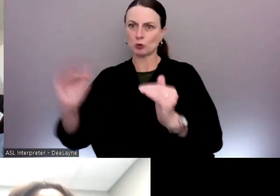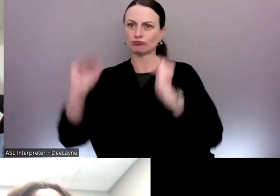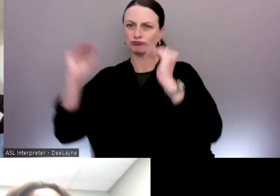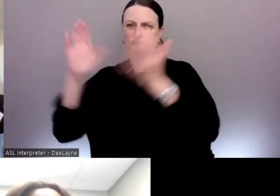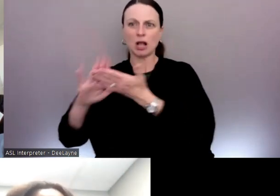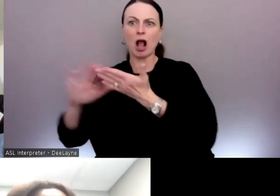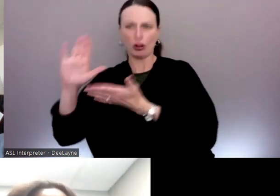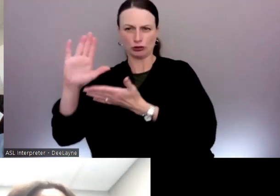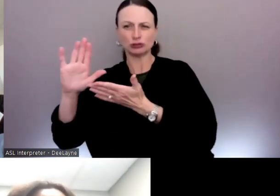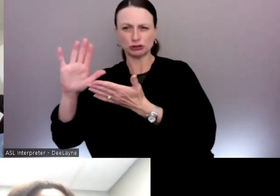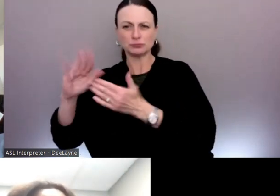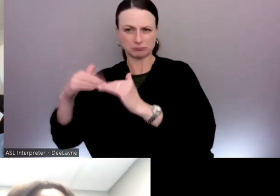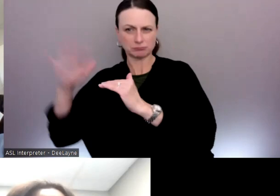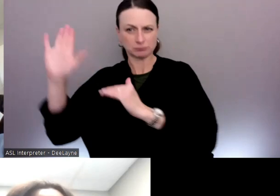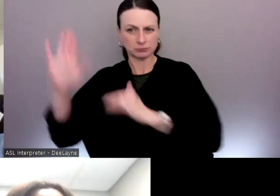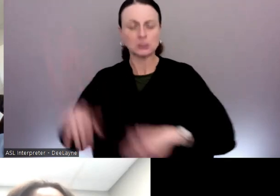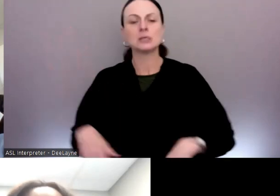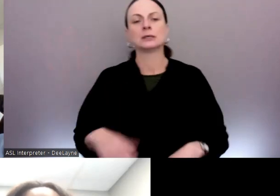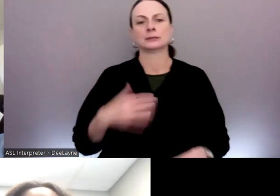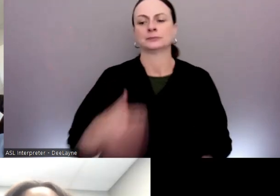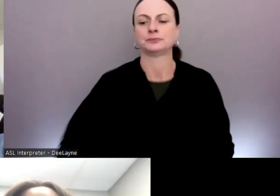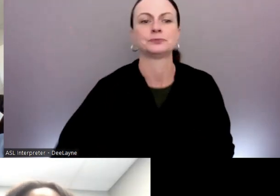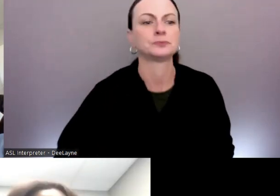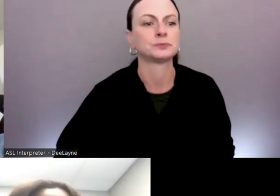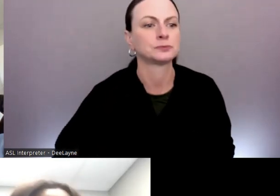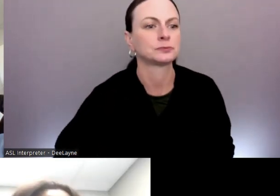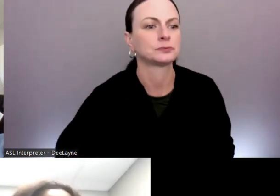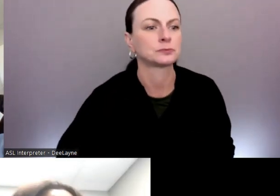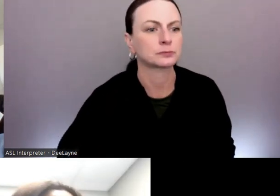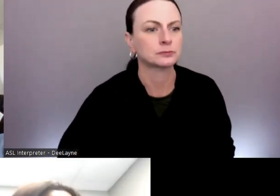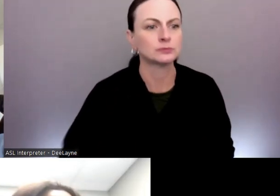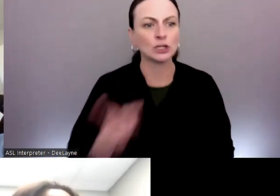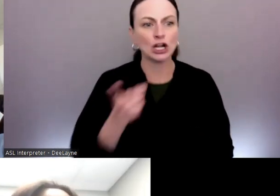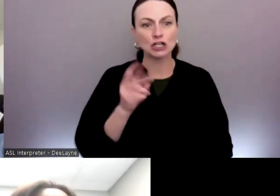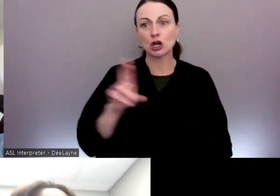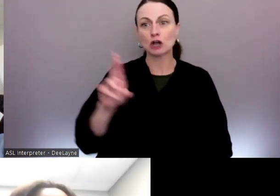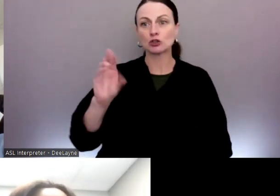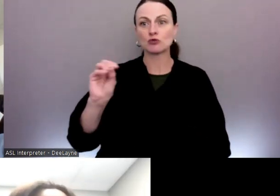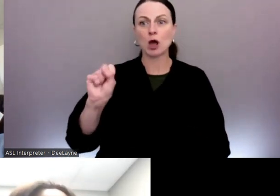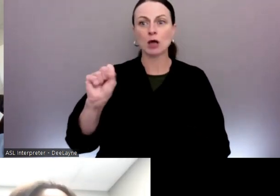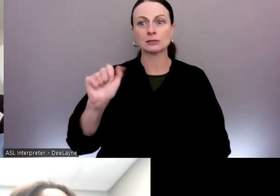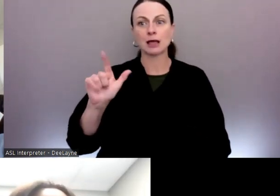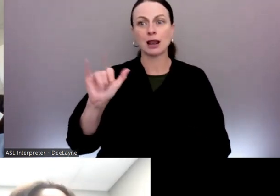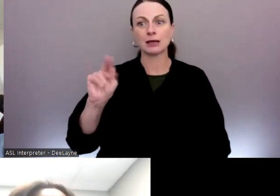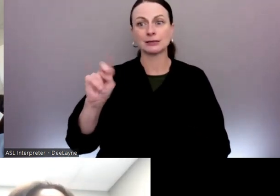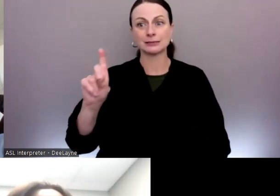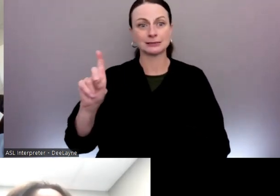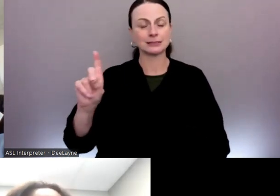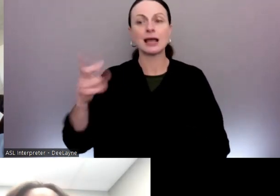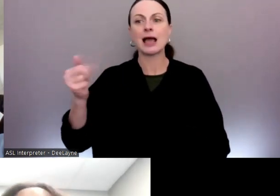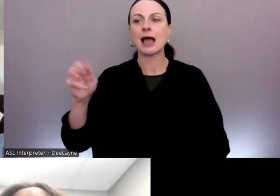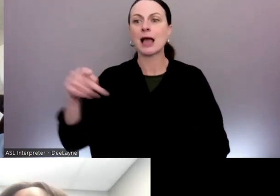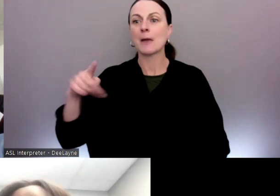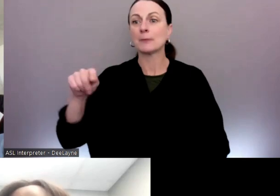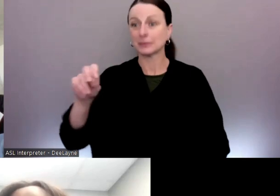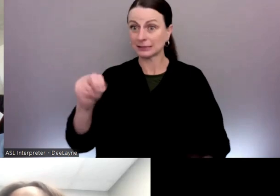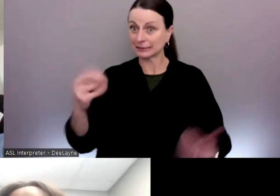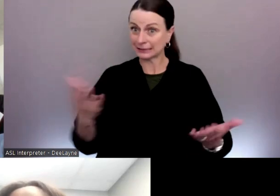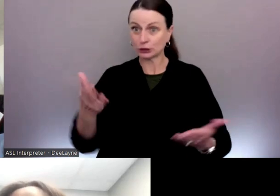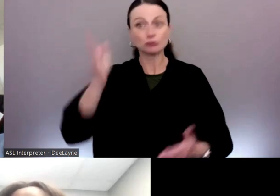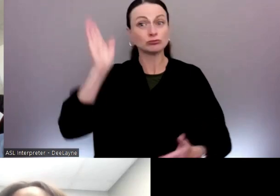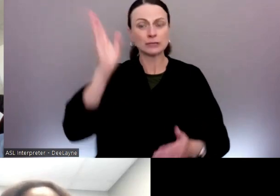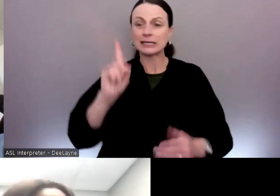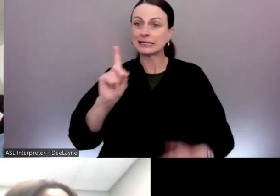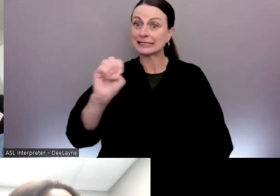to have Dr. Rosalind Hampton here for our second session in the speaker series to discuss whether an equitable and diverse university